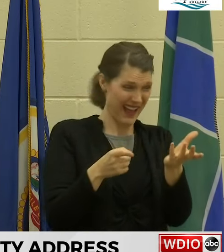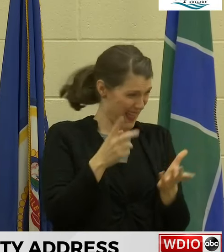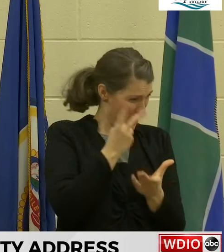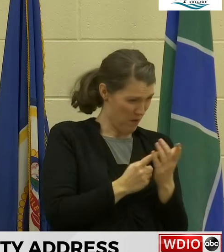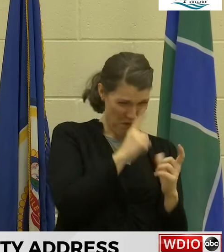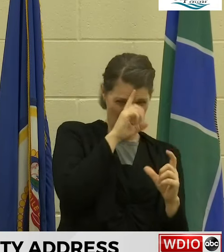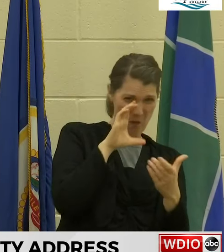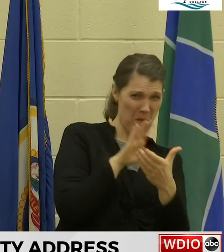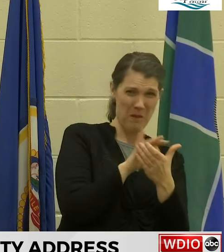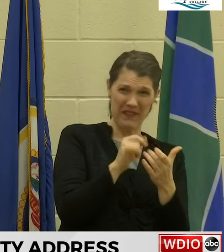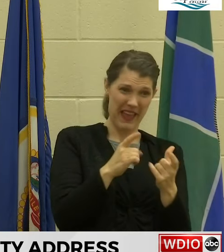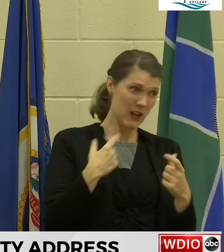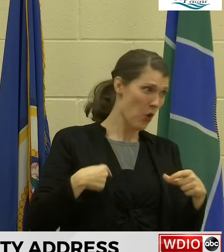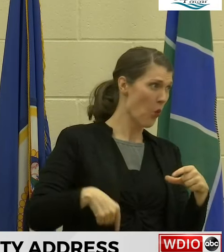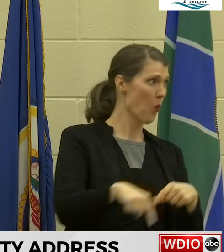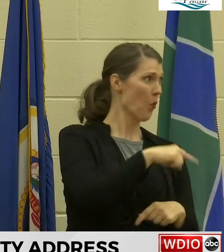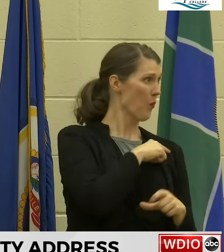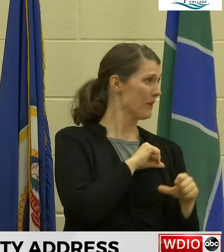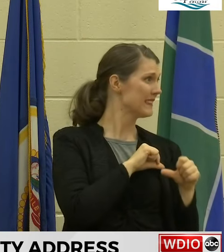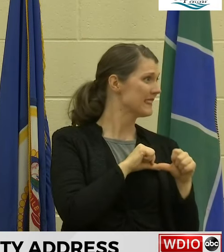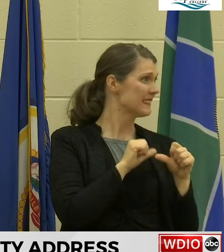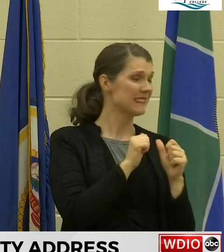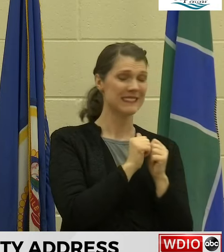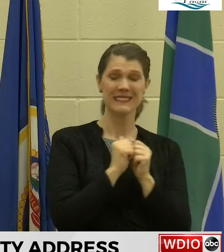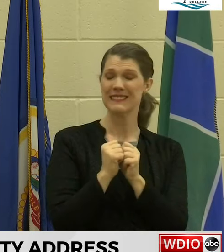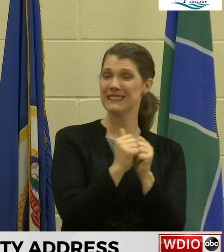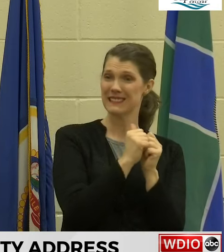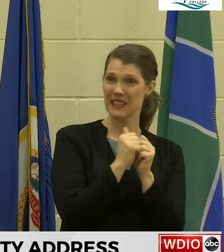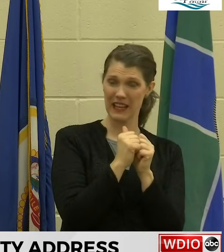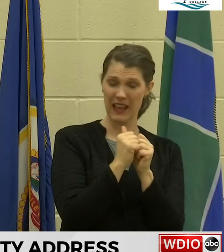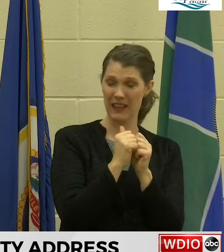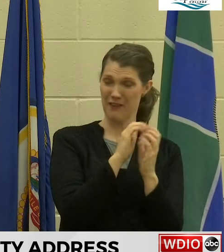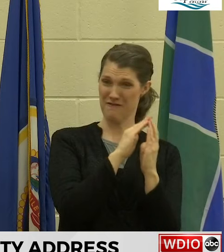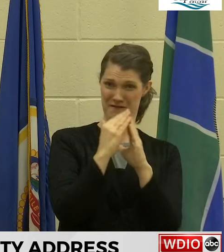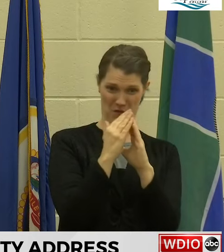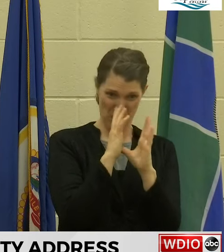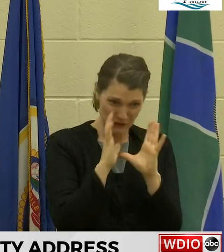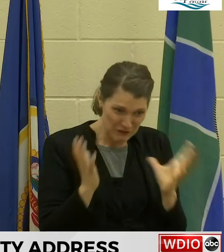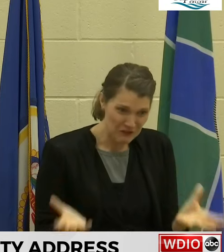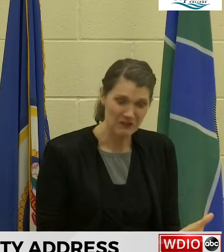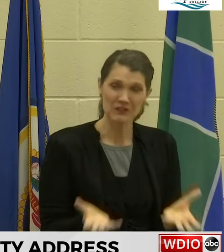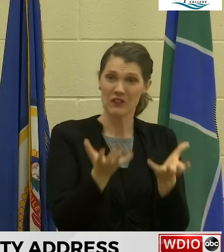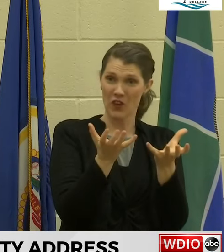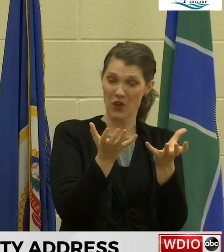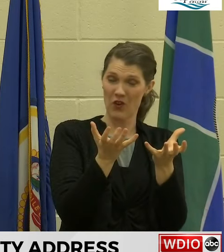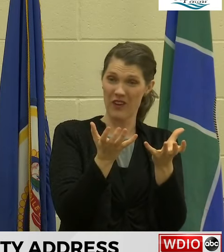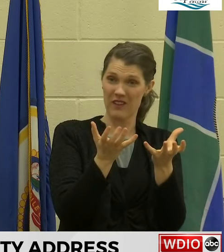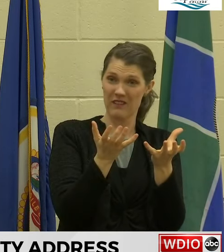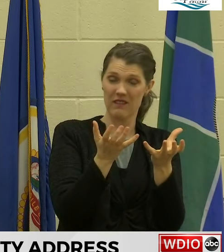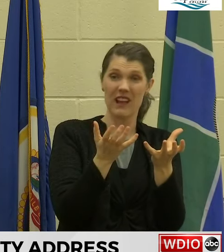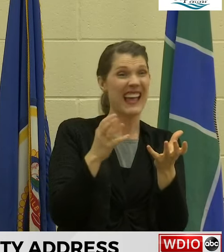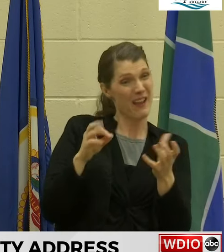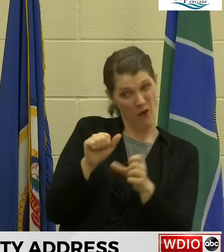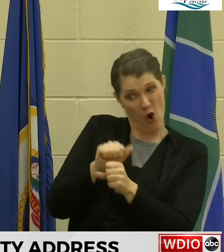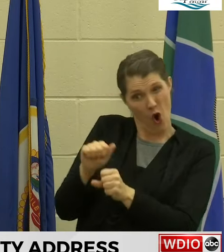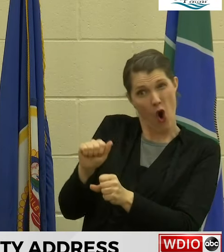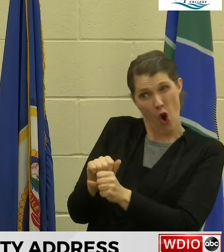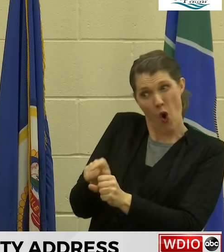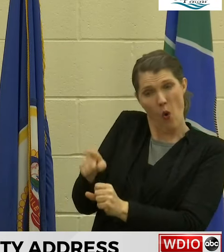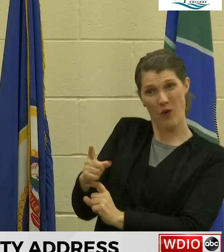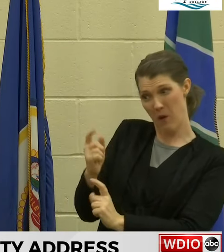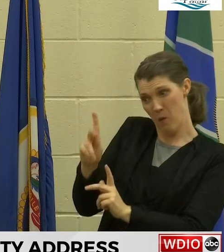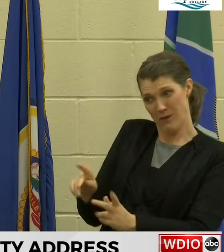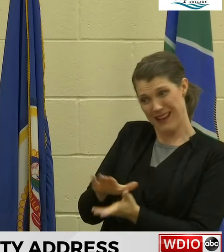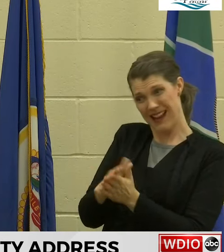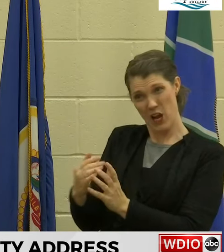or fall as a whole community, or as my friends in labor say, an injury to one is an